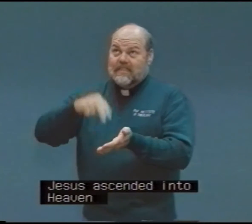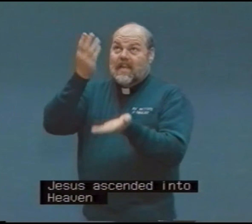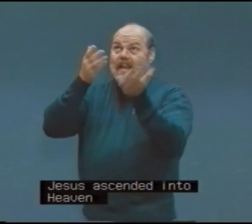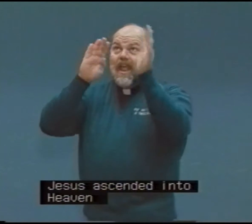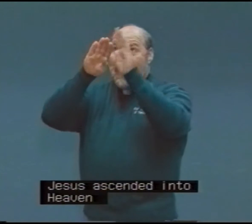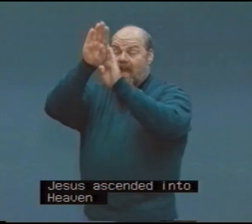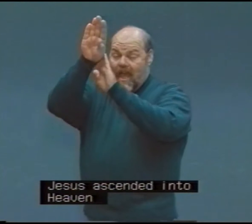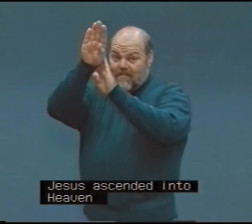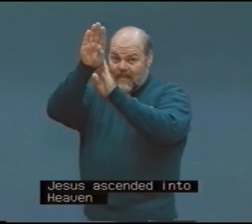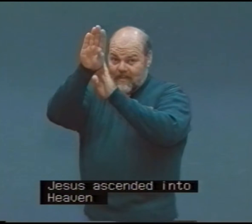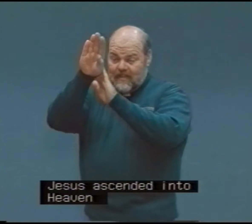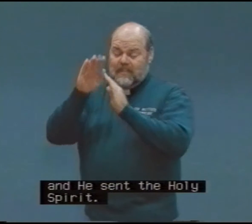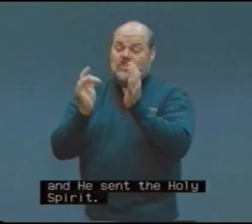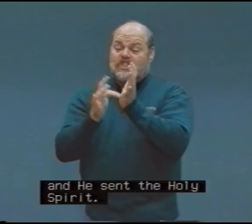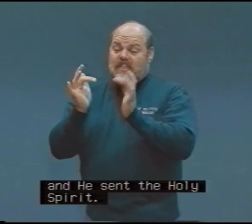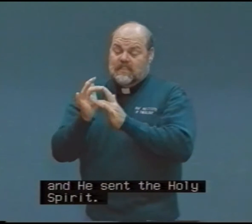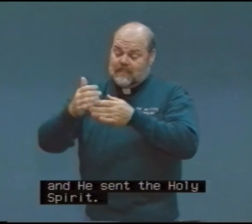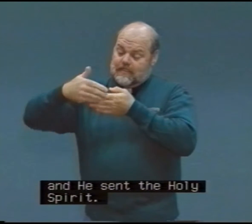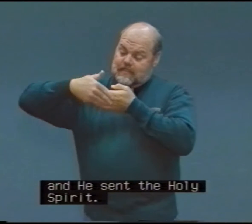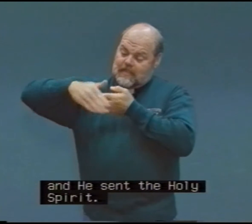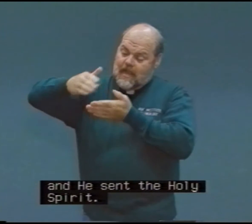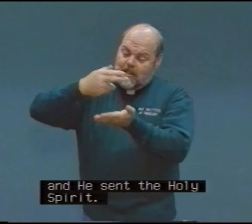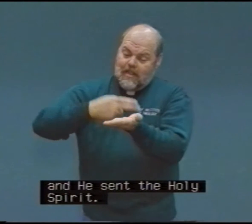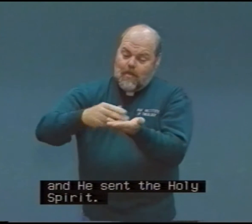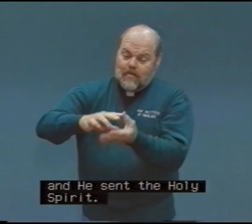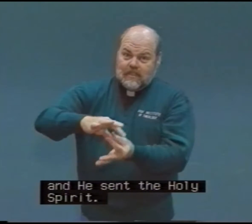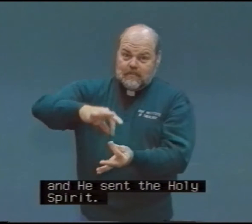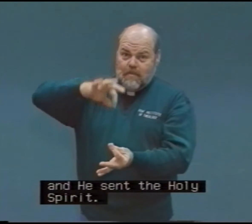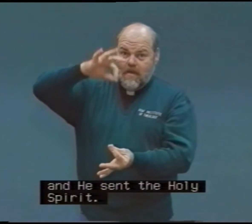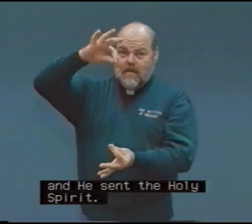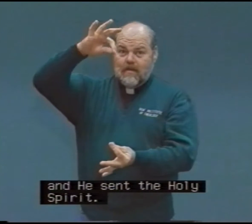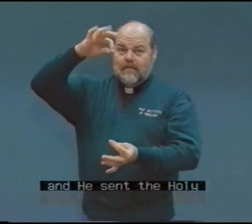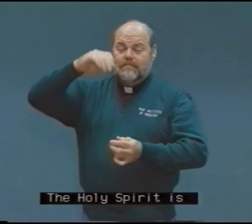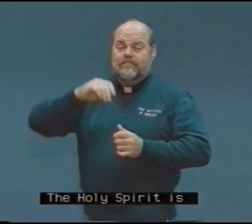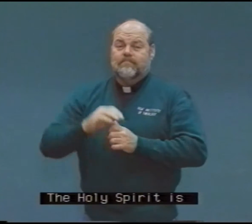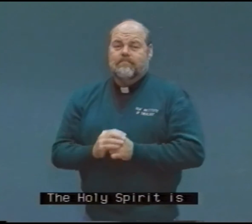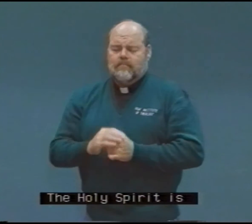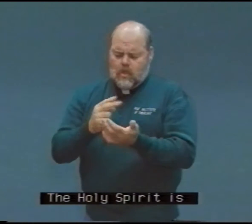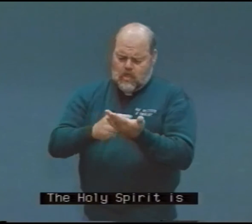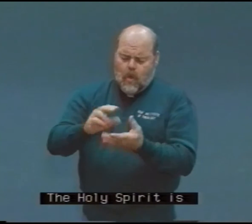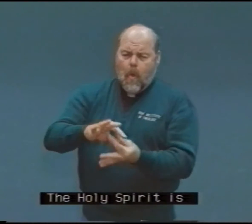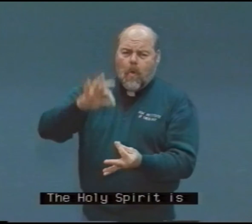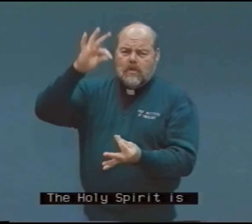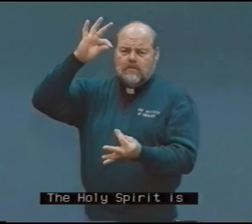Jesus ascended into heaven, and he sent the Holy Spirit. The Holy Spirit